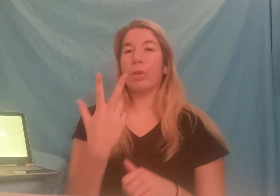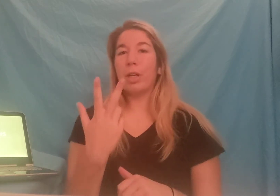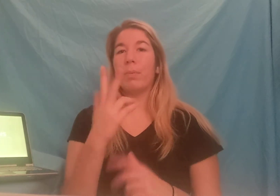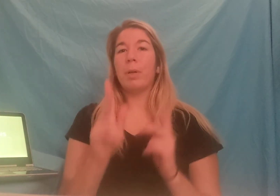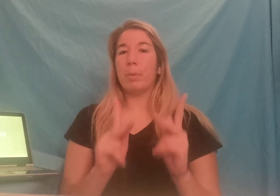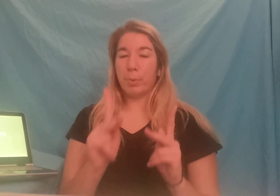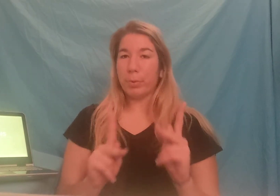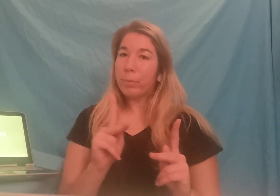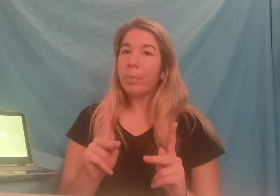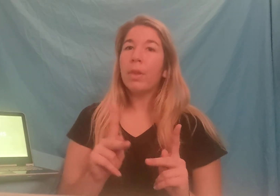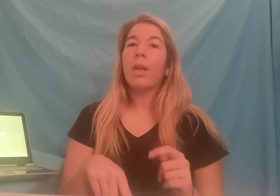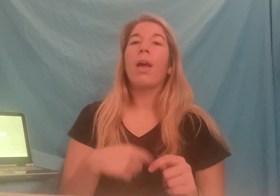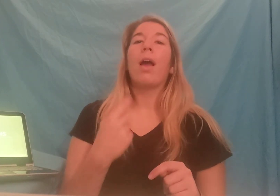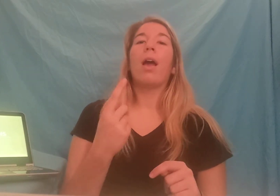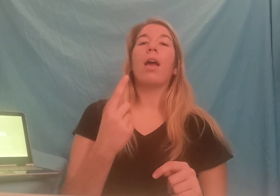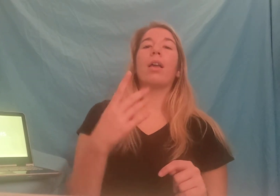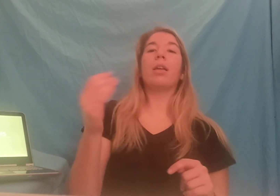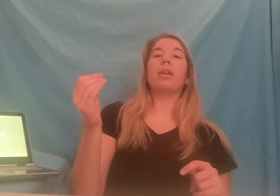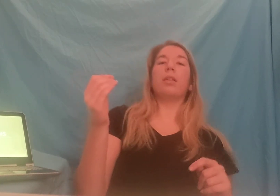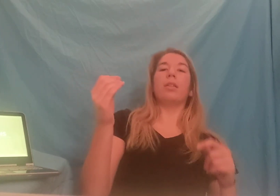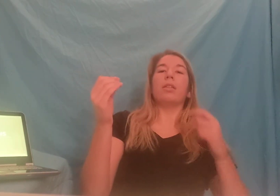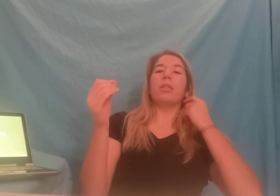2 or 3 people, and